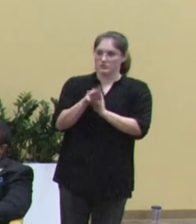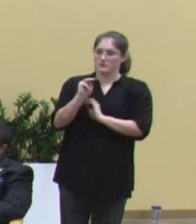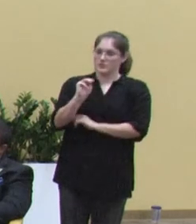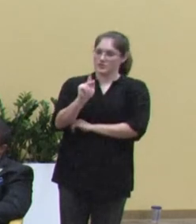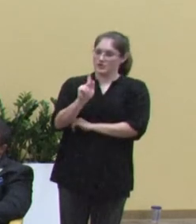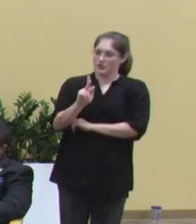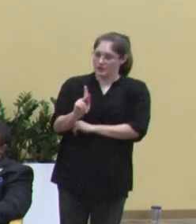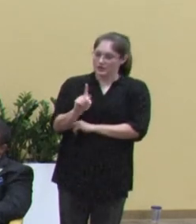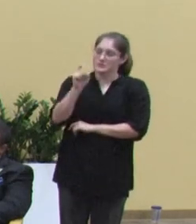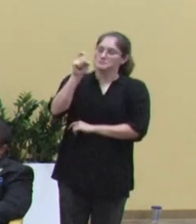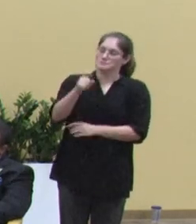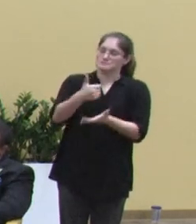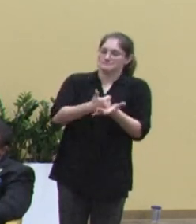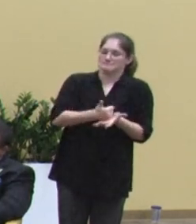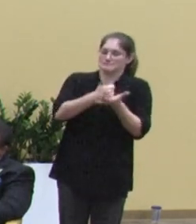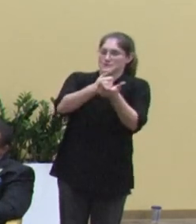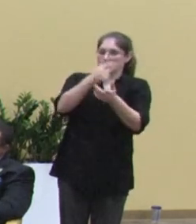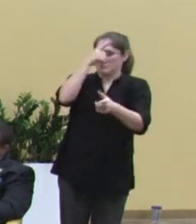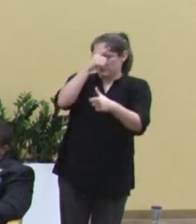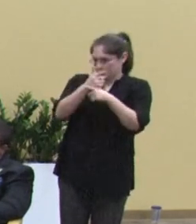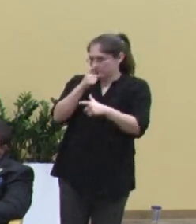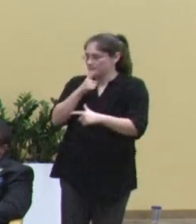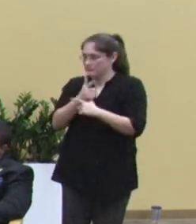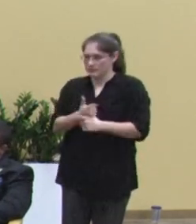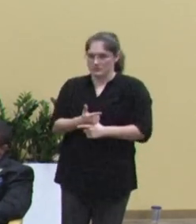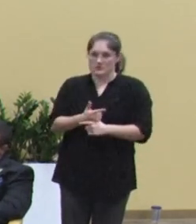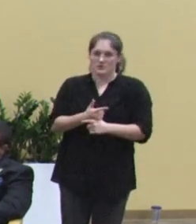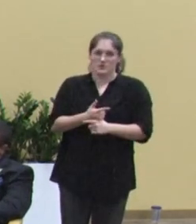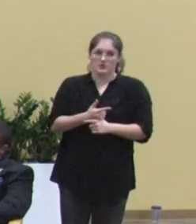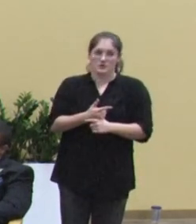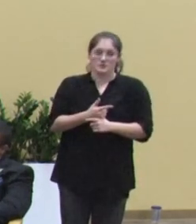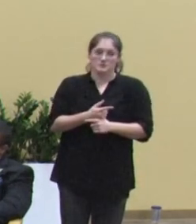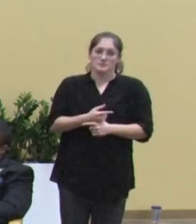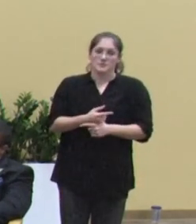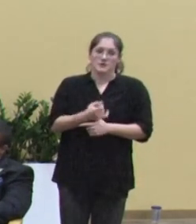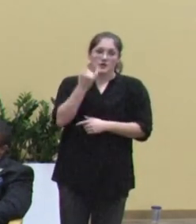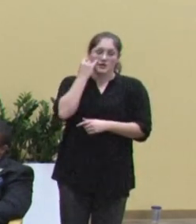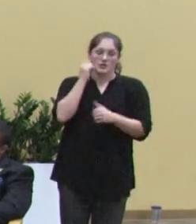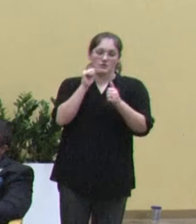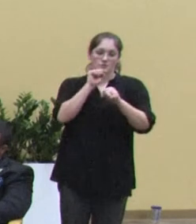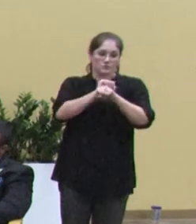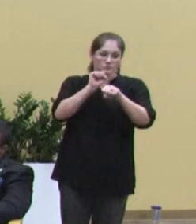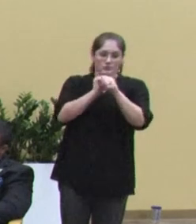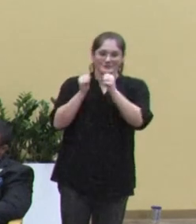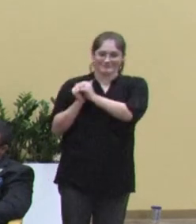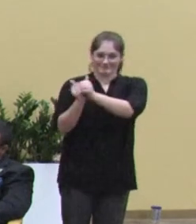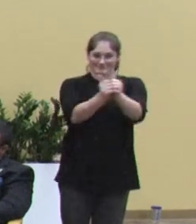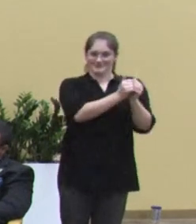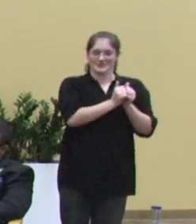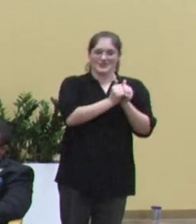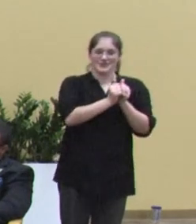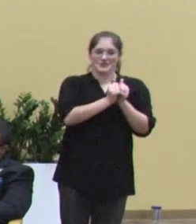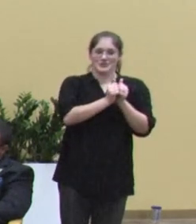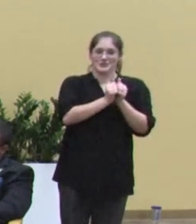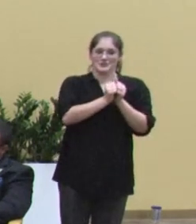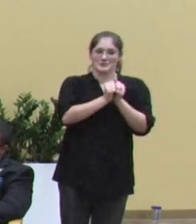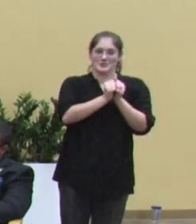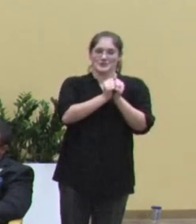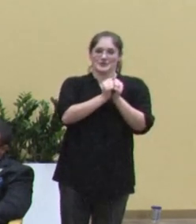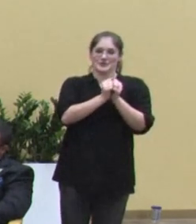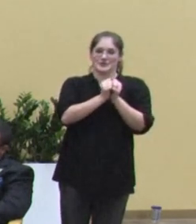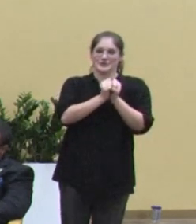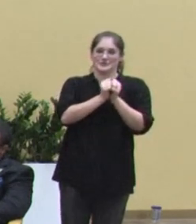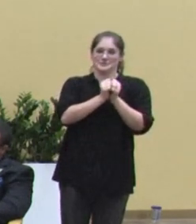right? Because if we all work together, then we achieve more. And I see a lot where